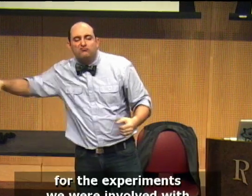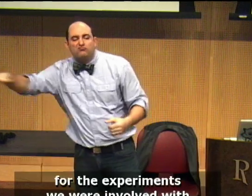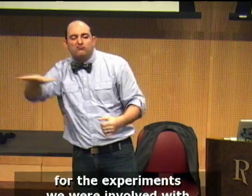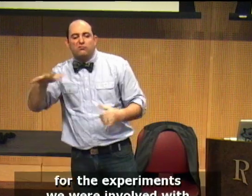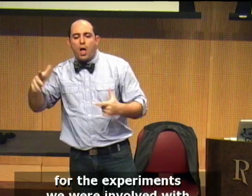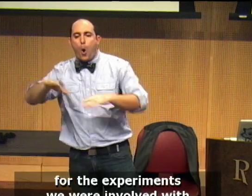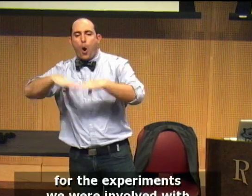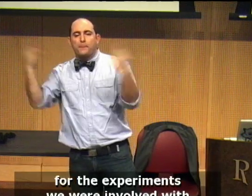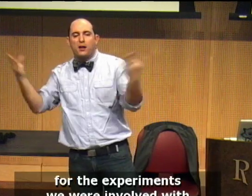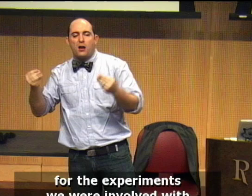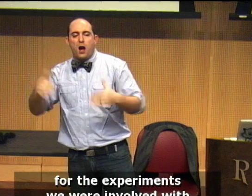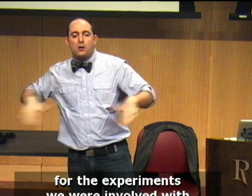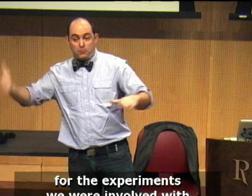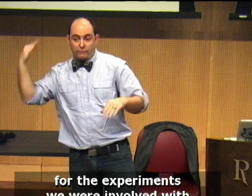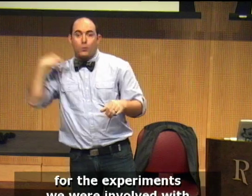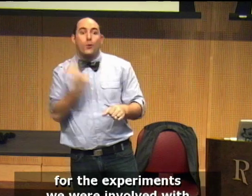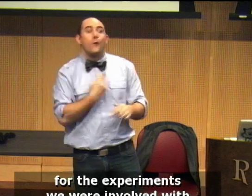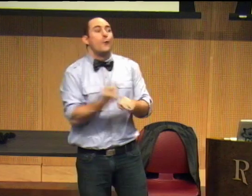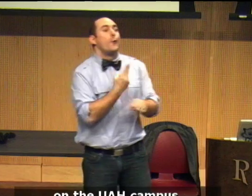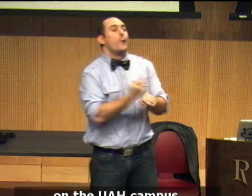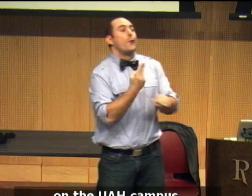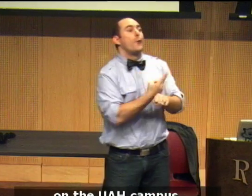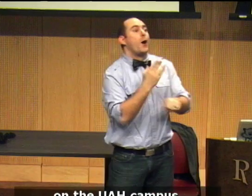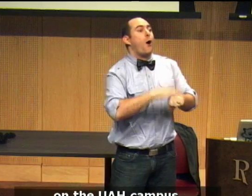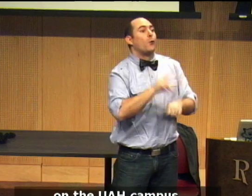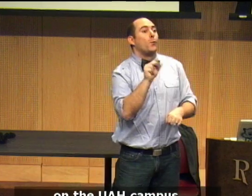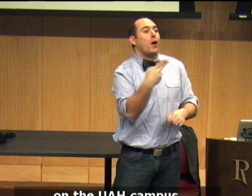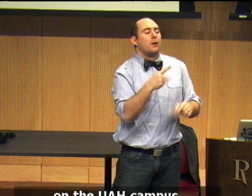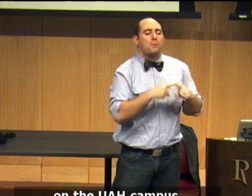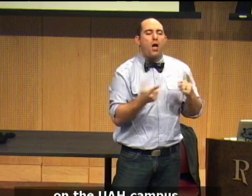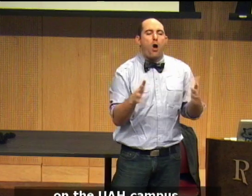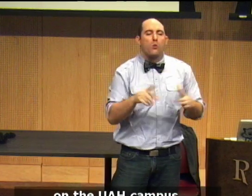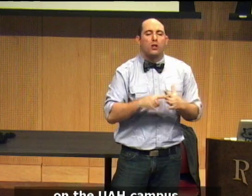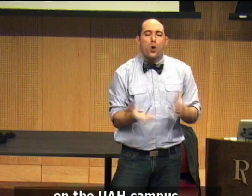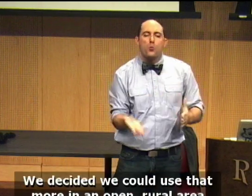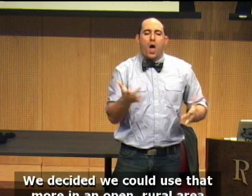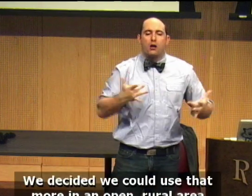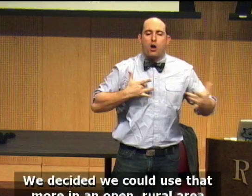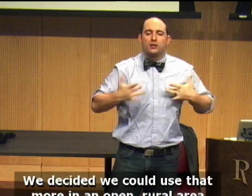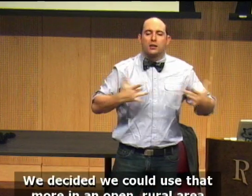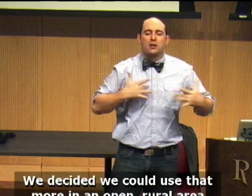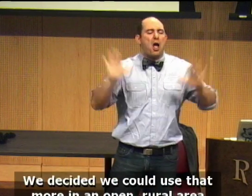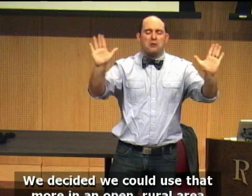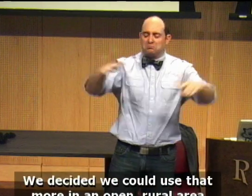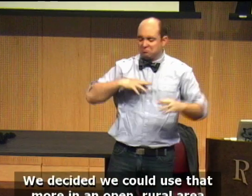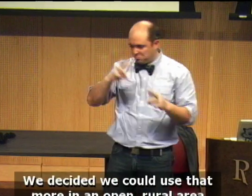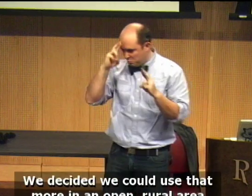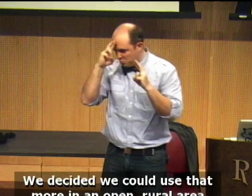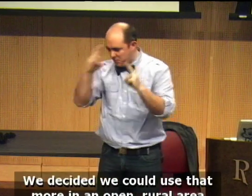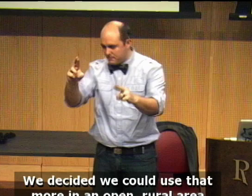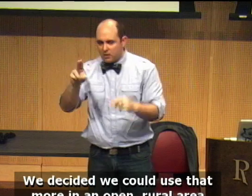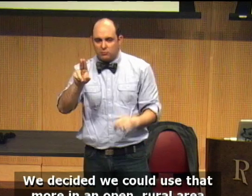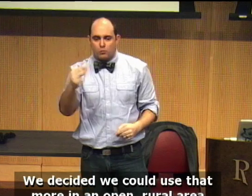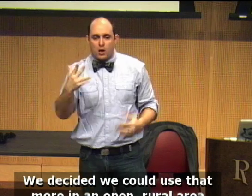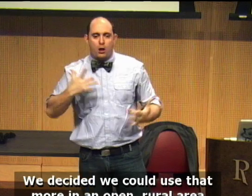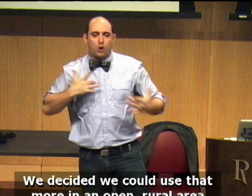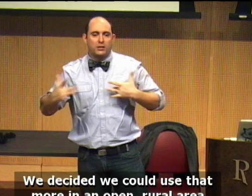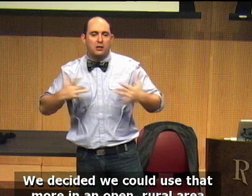the experiments we were involved with on the UAH campus. We decided we could use that more in an open